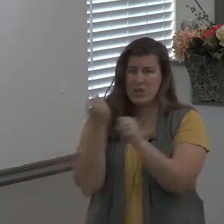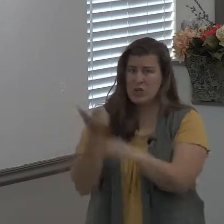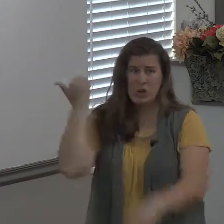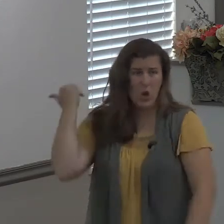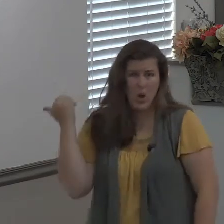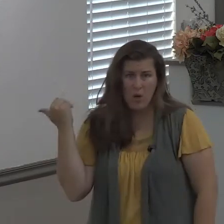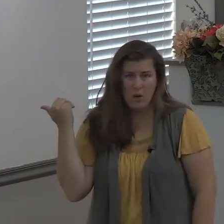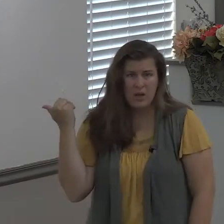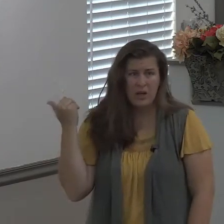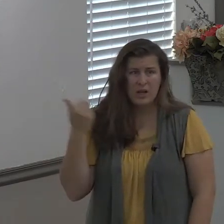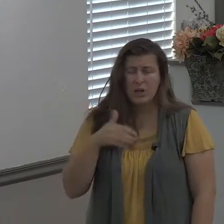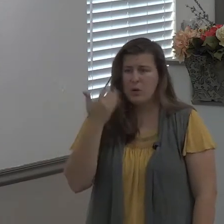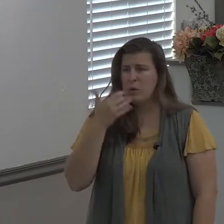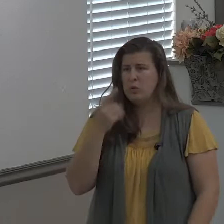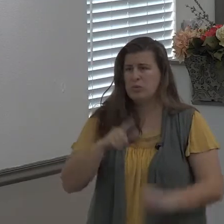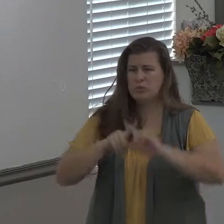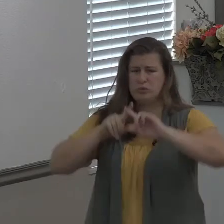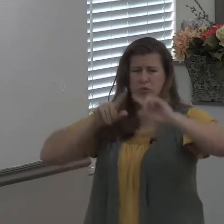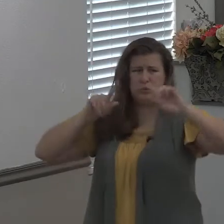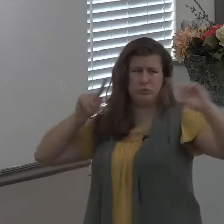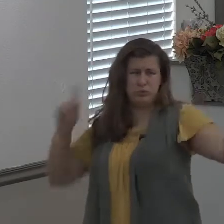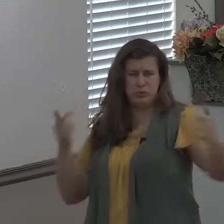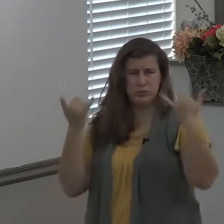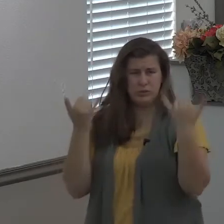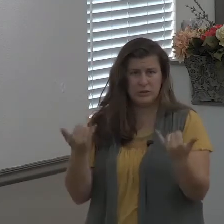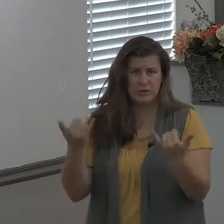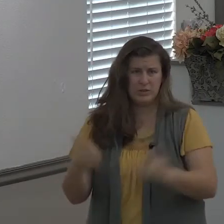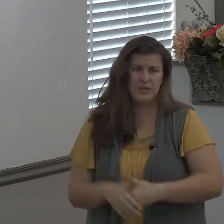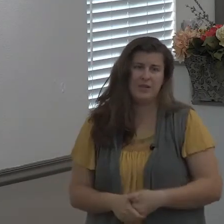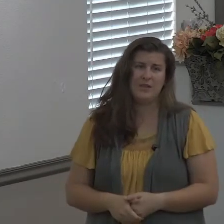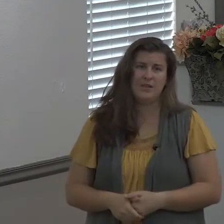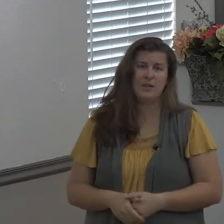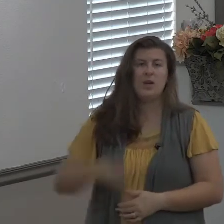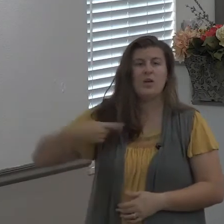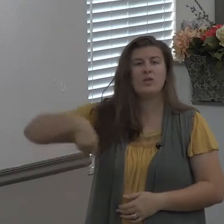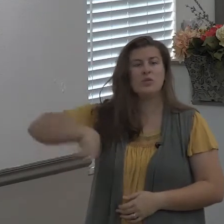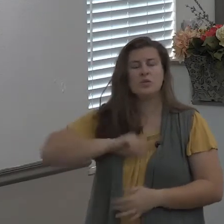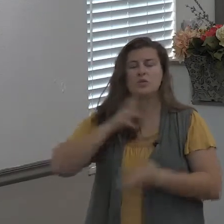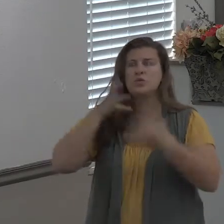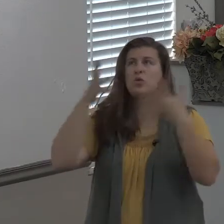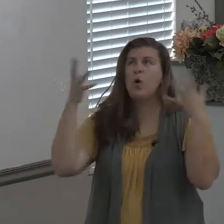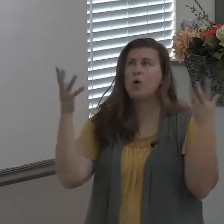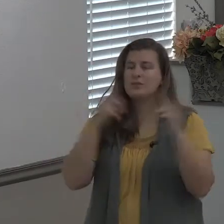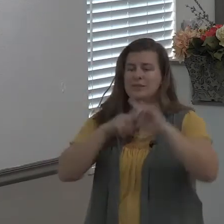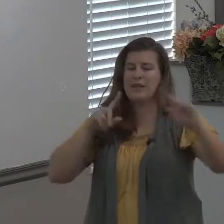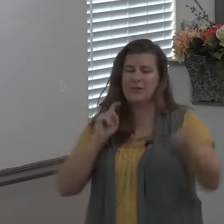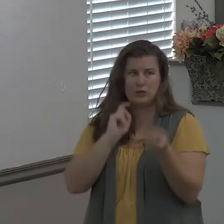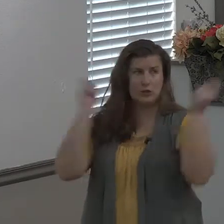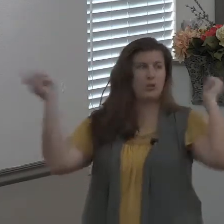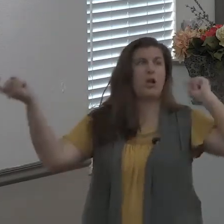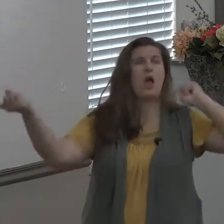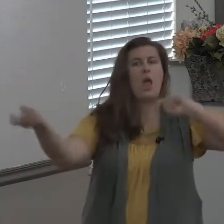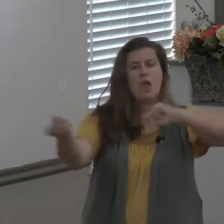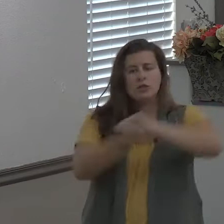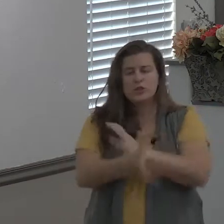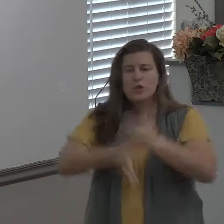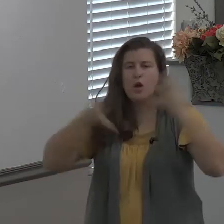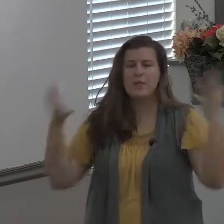the America that we were 40 years ago, 20 years ago. We've drastically and radically